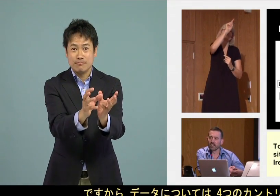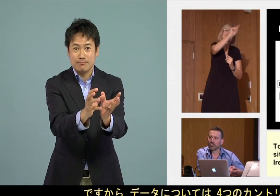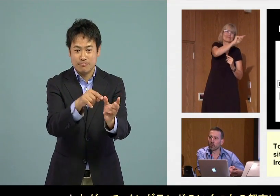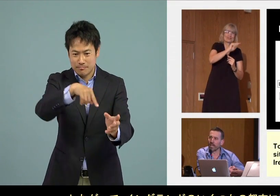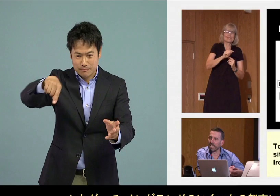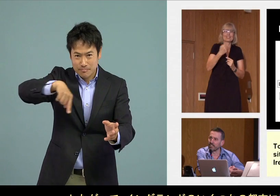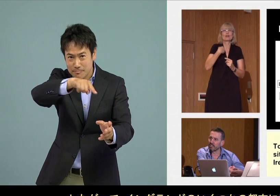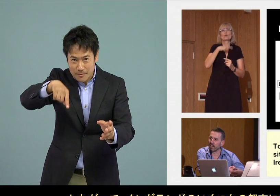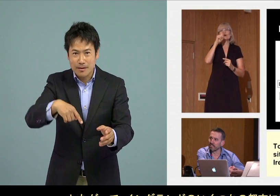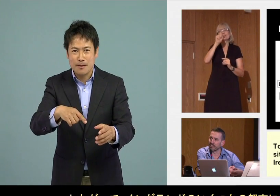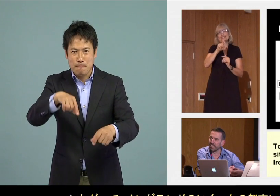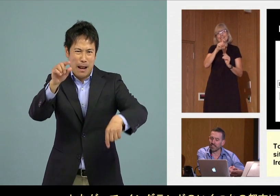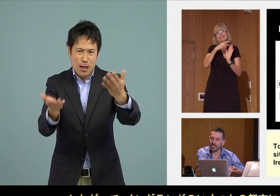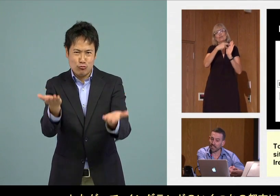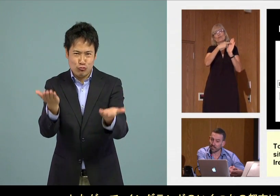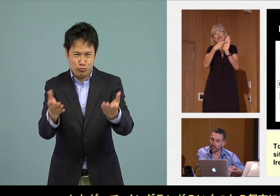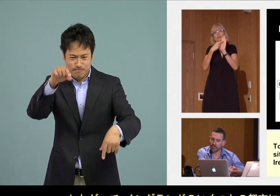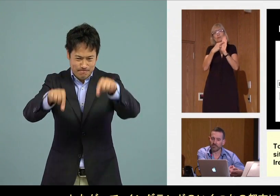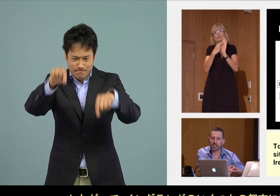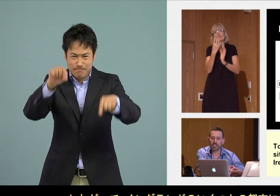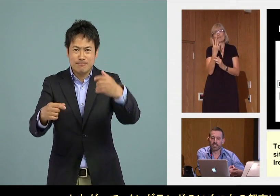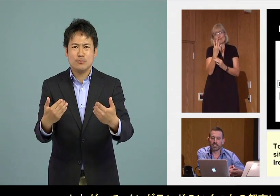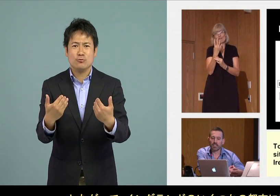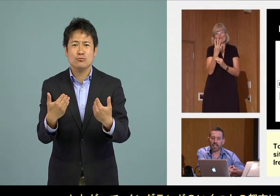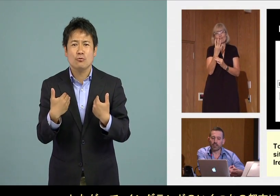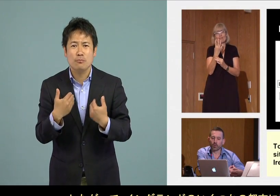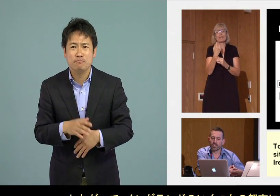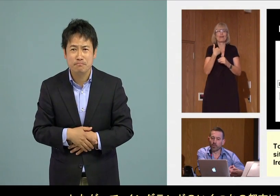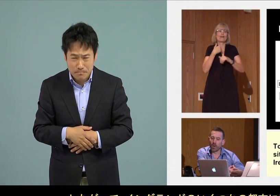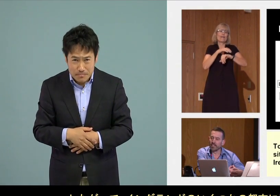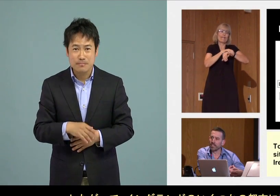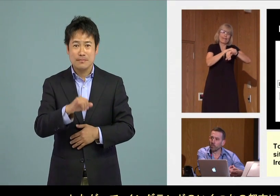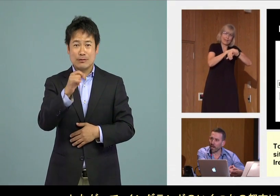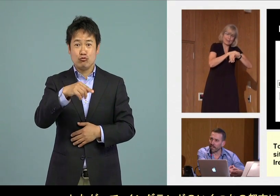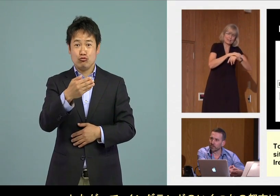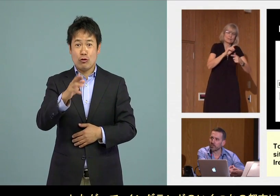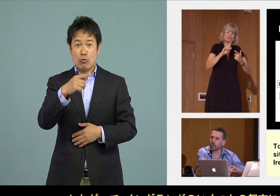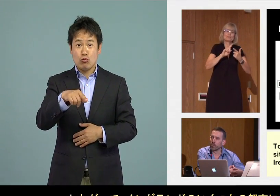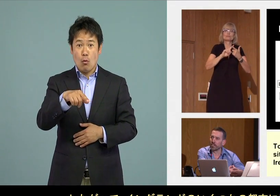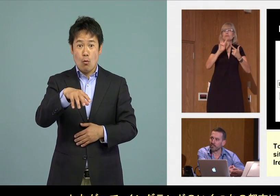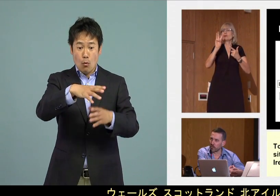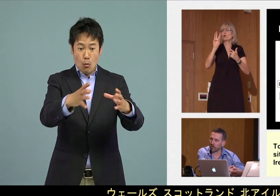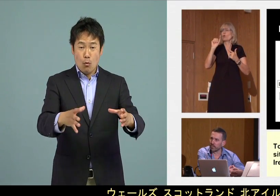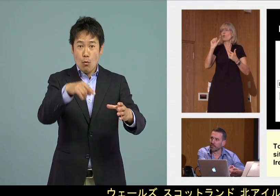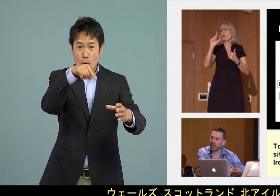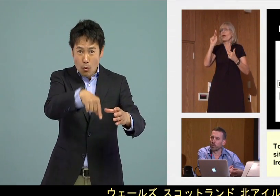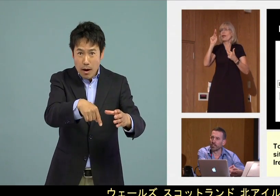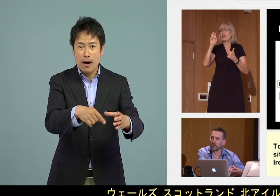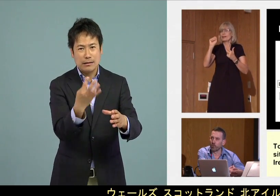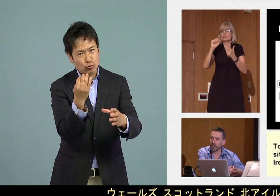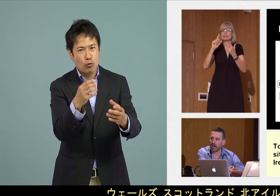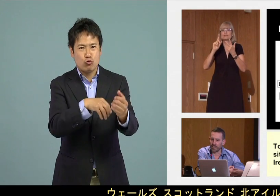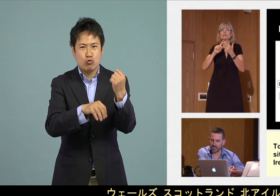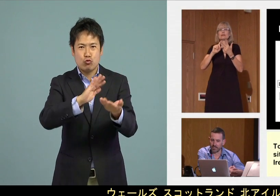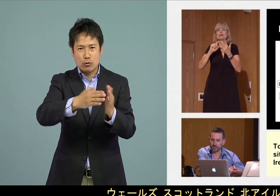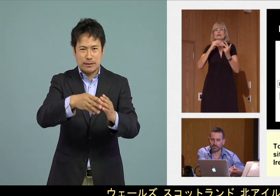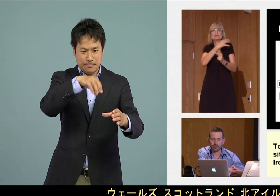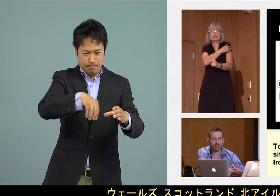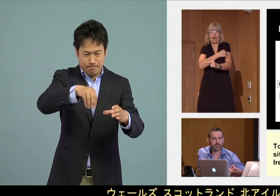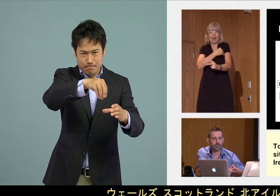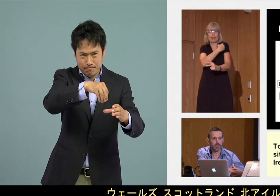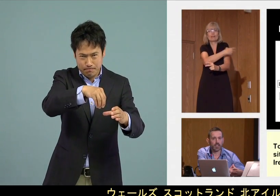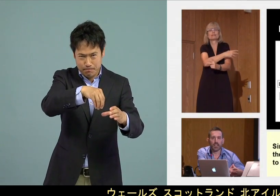countries. So we had sites in England, and also one in Wales, one in Scotland, and one in Northern Ireland.